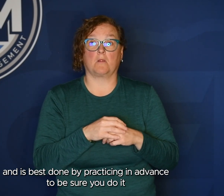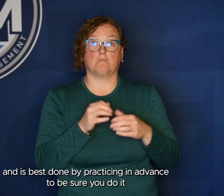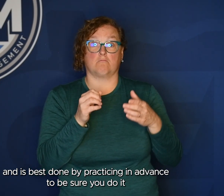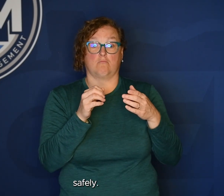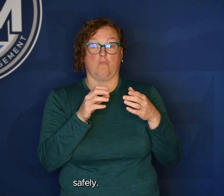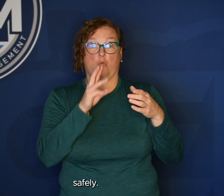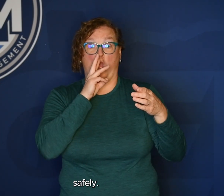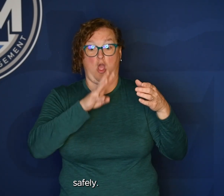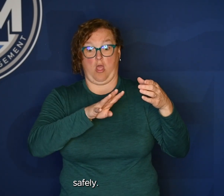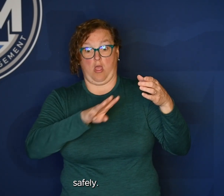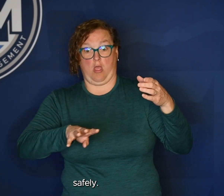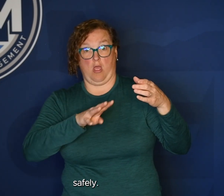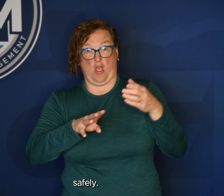do it safely.